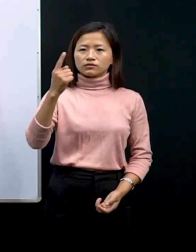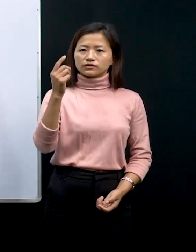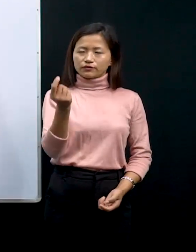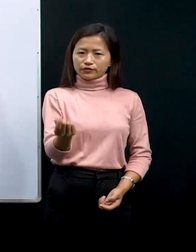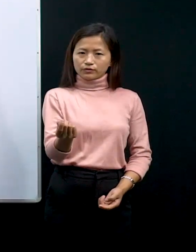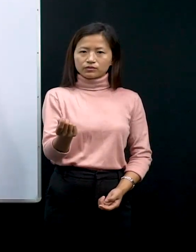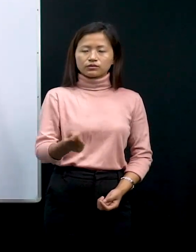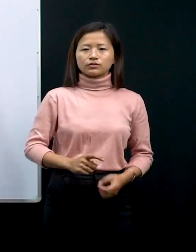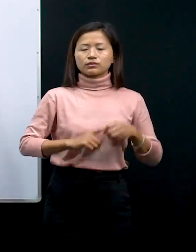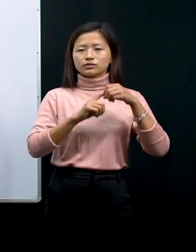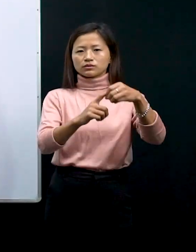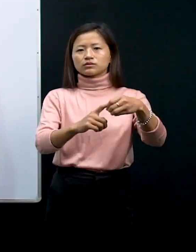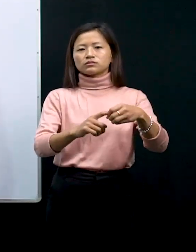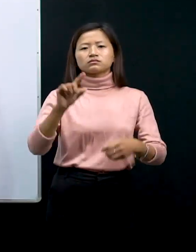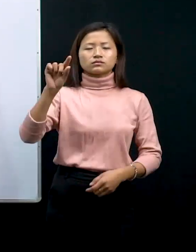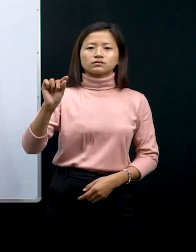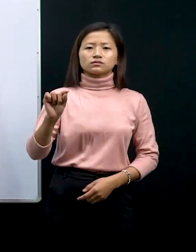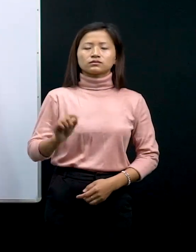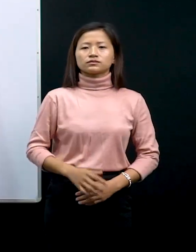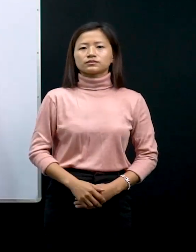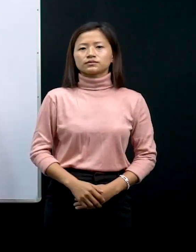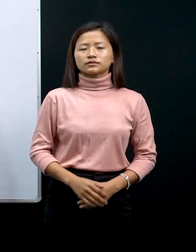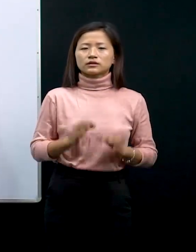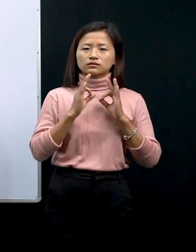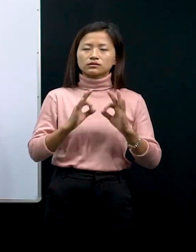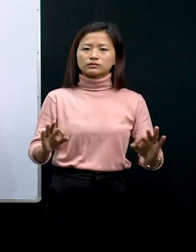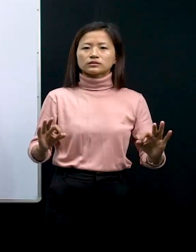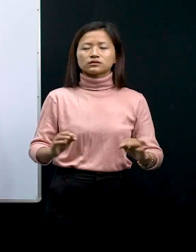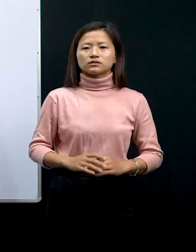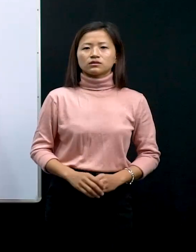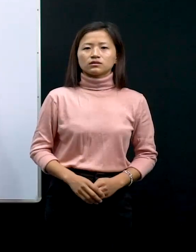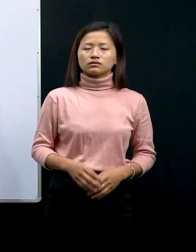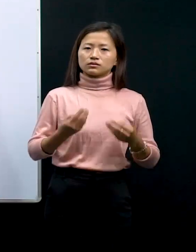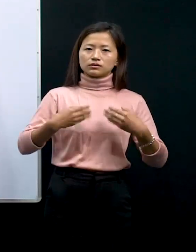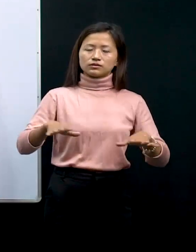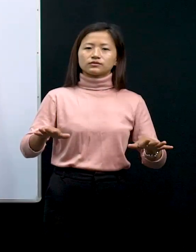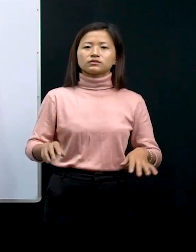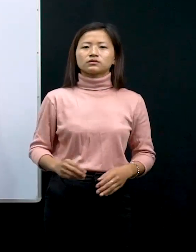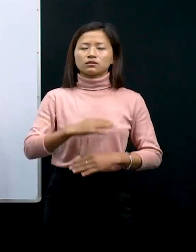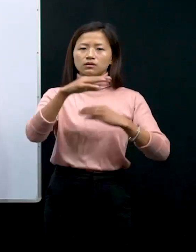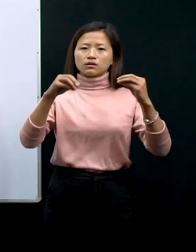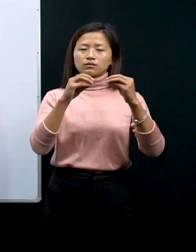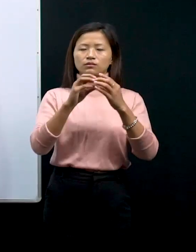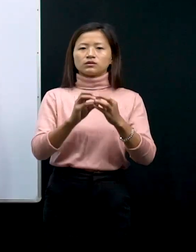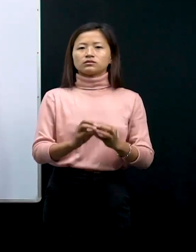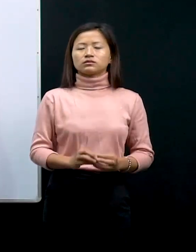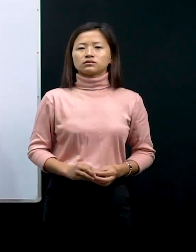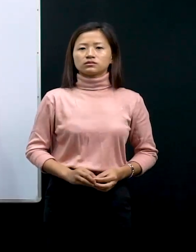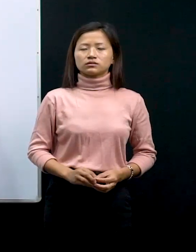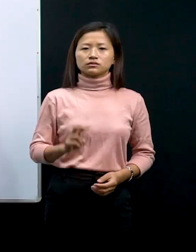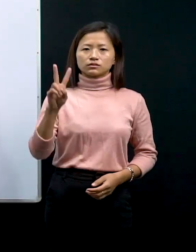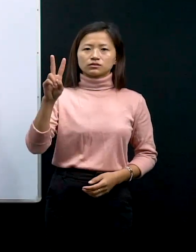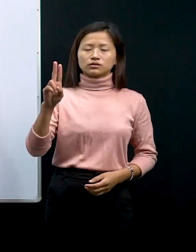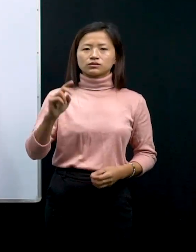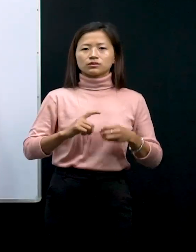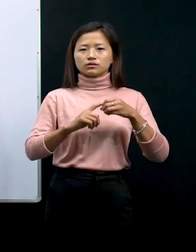questions I am not going to do. Again, that is very simple. I will do only the difficult questions. And among the difficult questions, 1-2 questions, let me